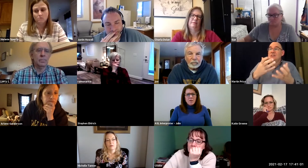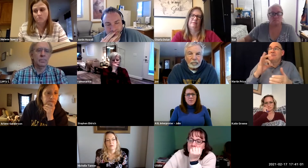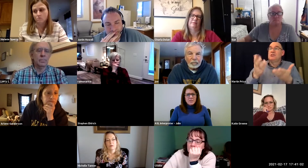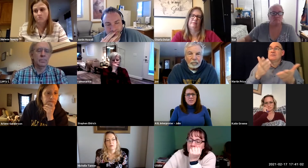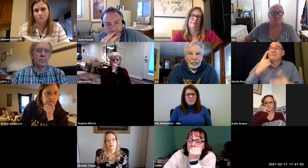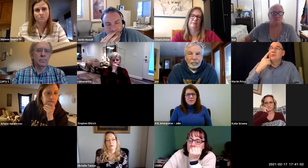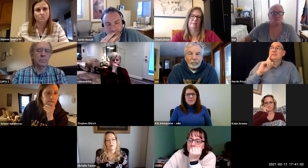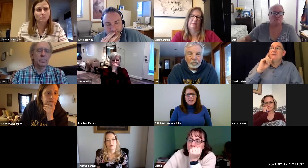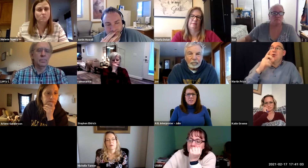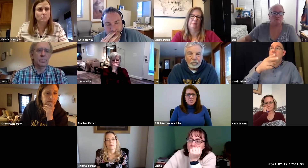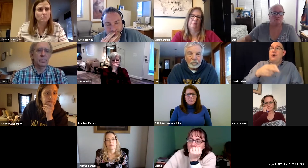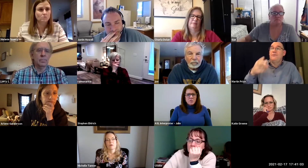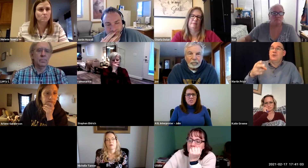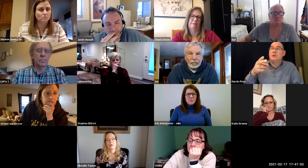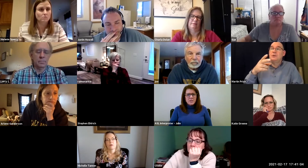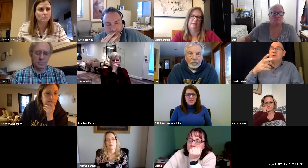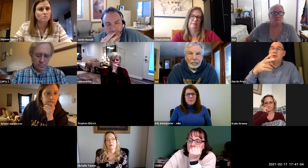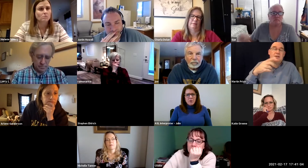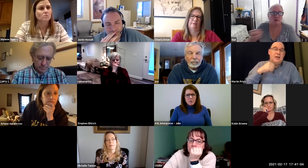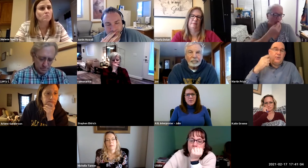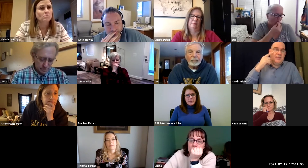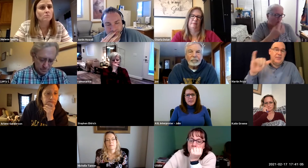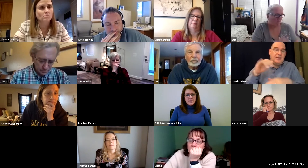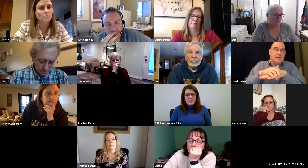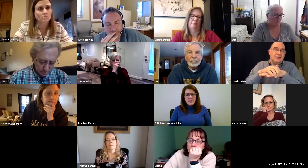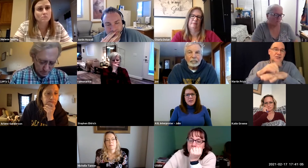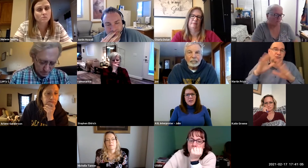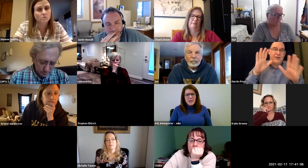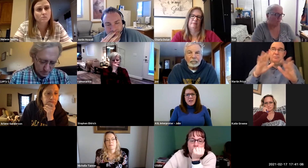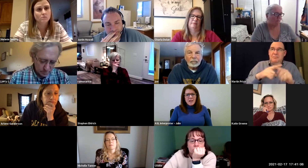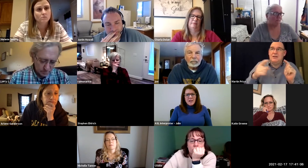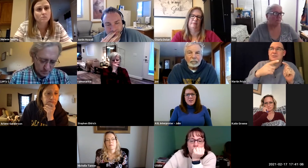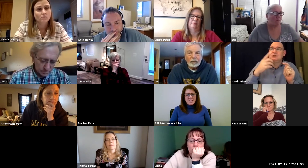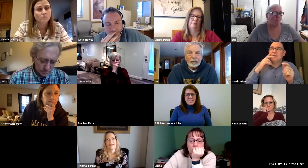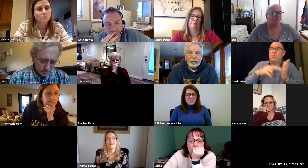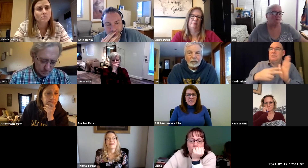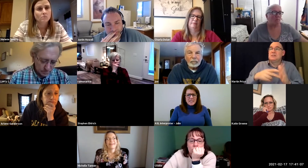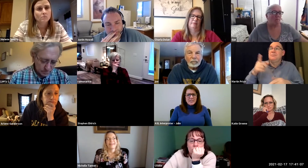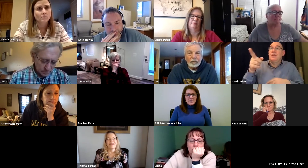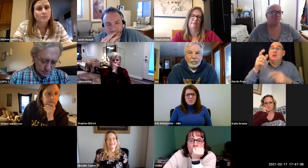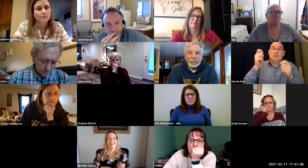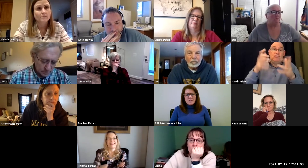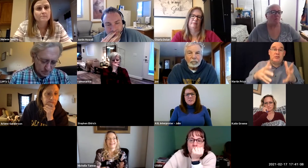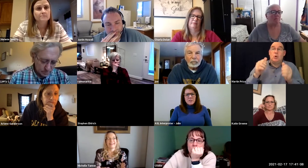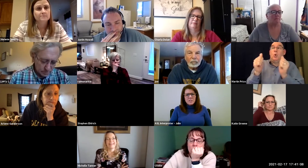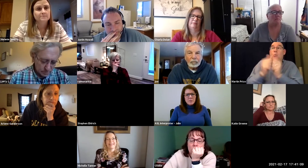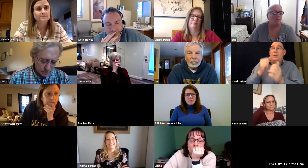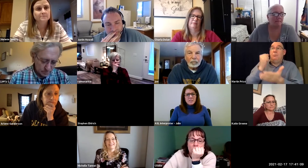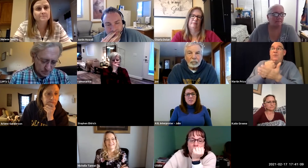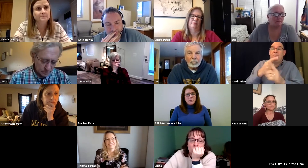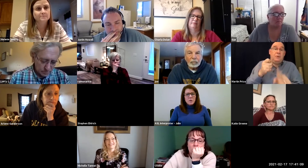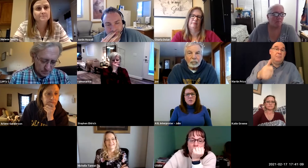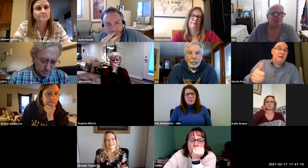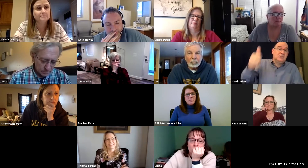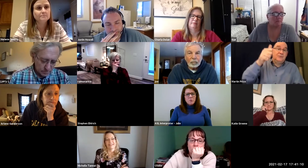within the office of the Division of Services for the Deaf and Hard of Hearing. I don't think that's great English, but we understand what it